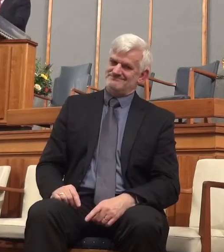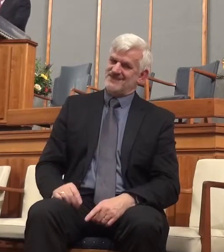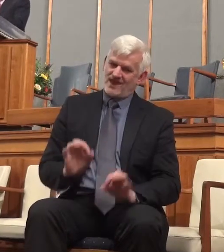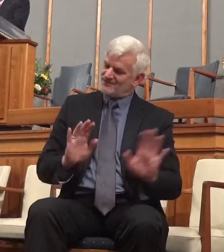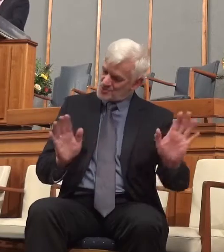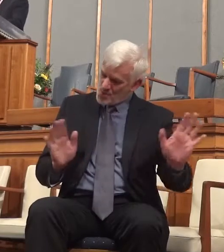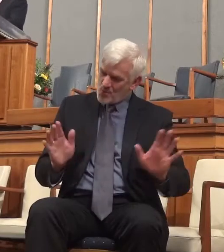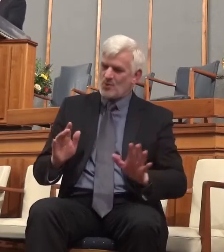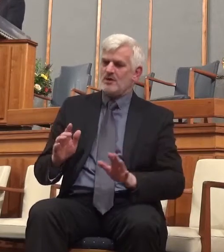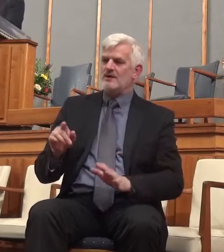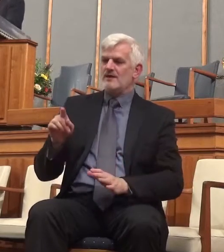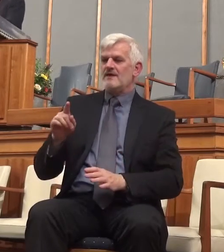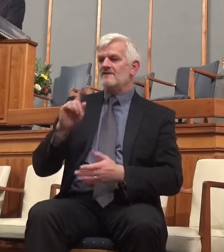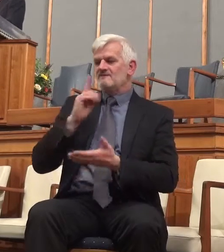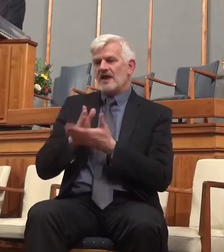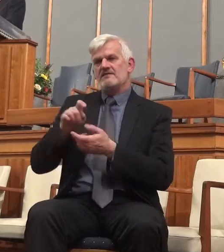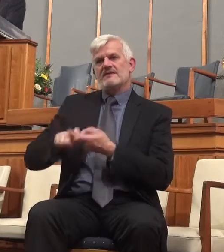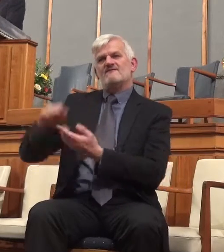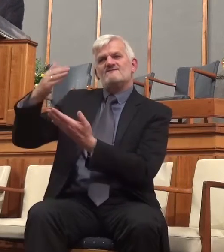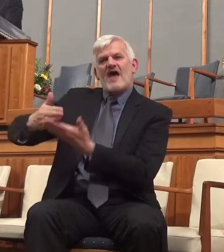God gives about himself.